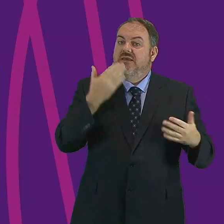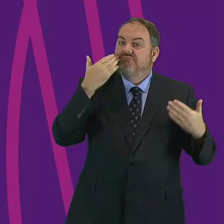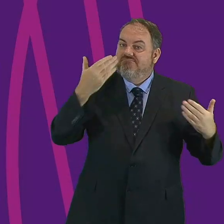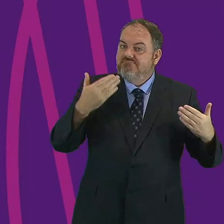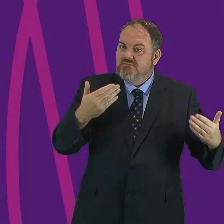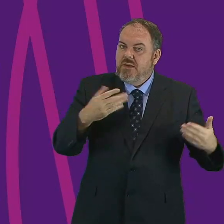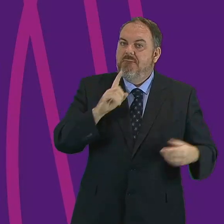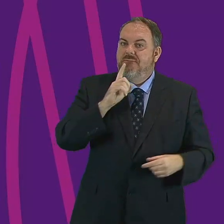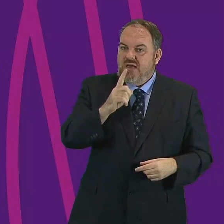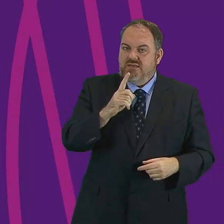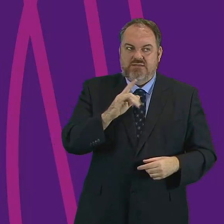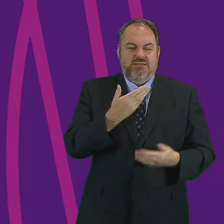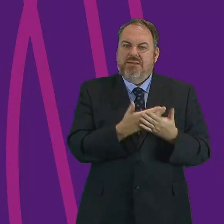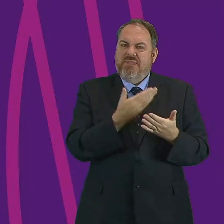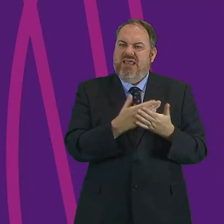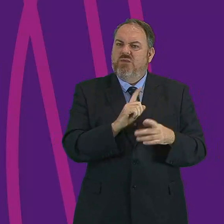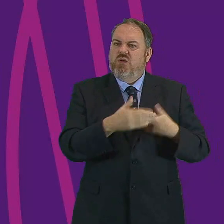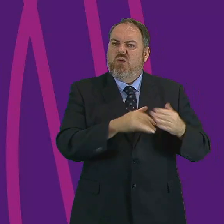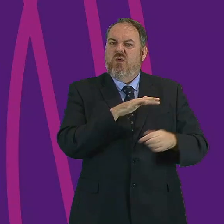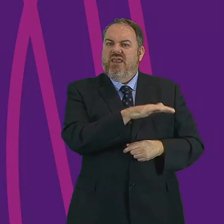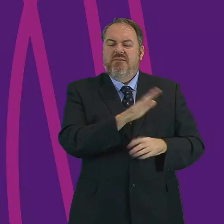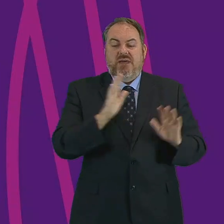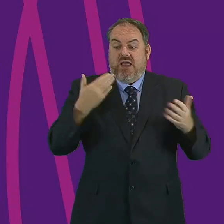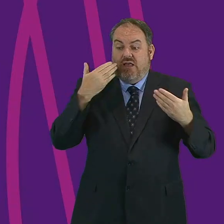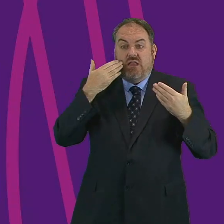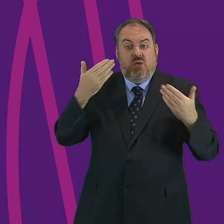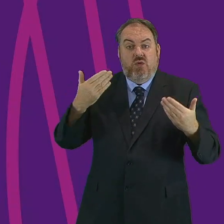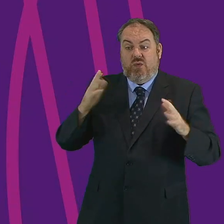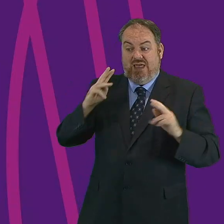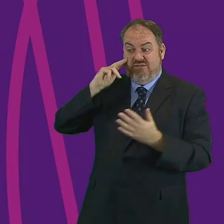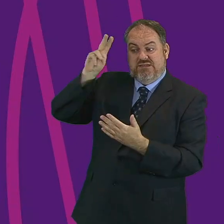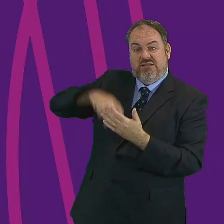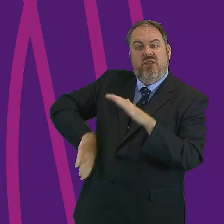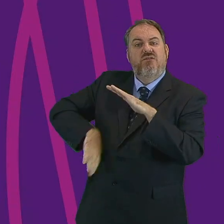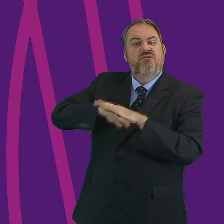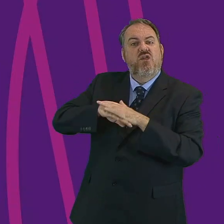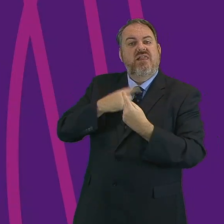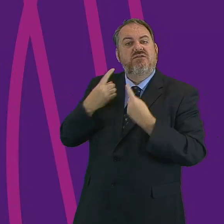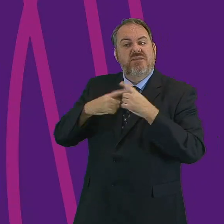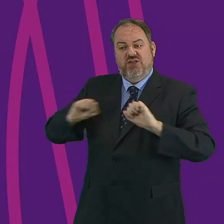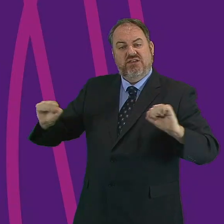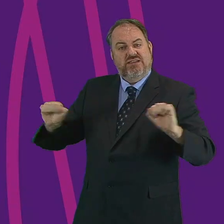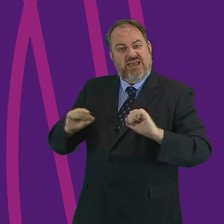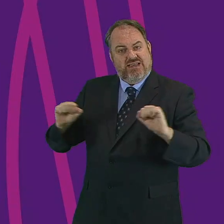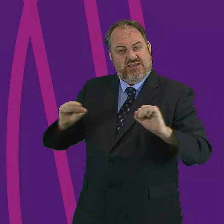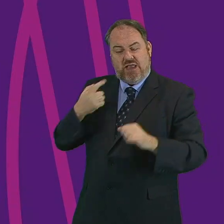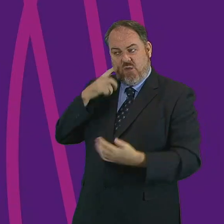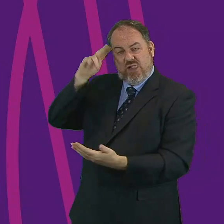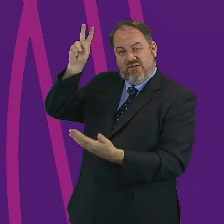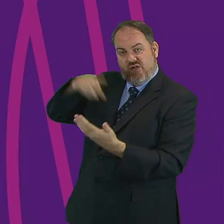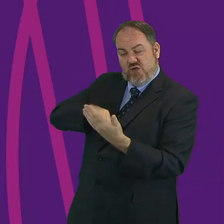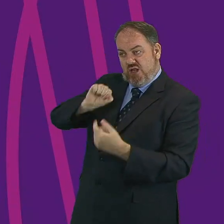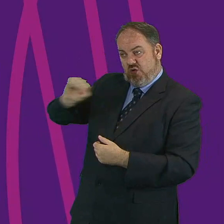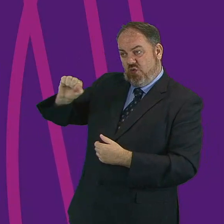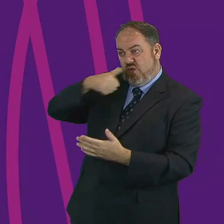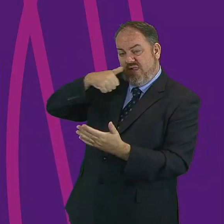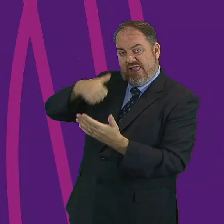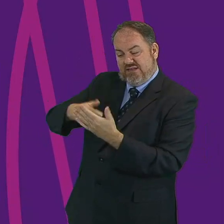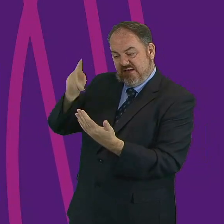applies because of the nature of those services, but I wouldn't want to, without having seen the letter that Richard Leonard refers to myself,